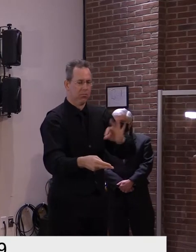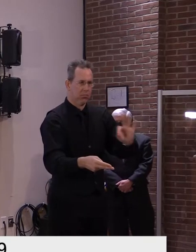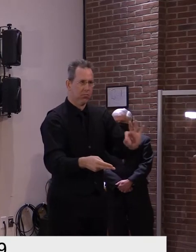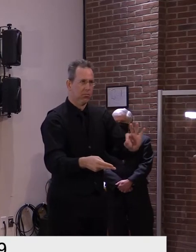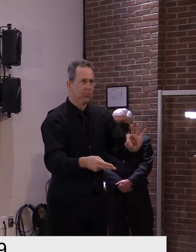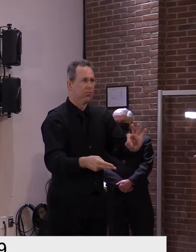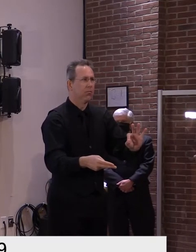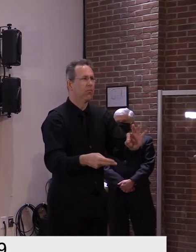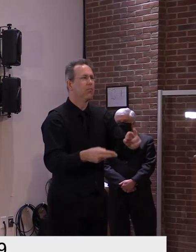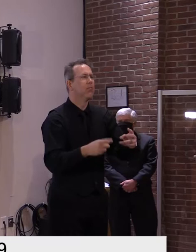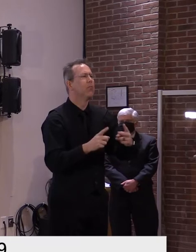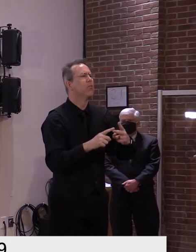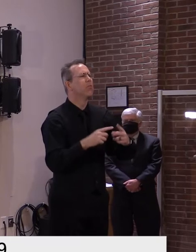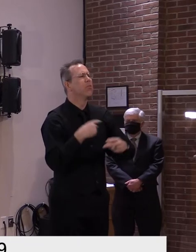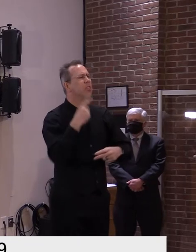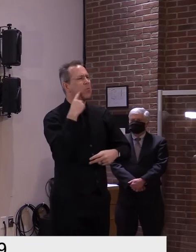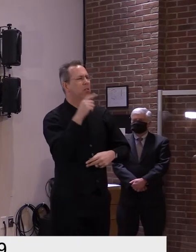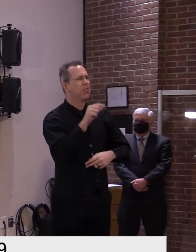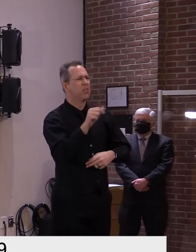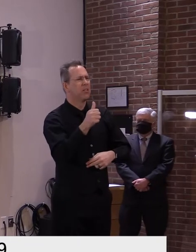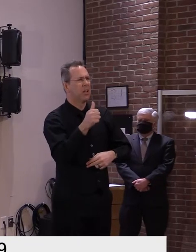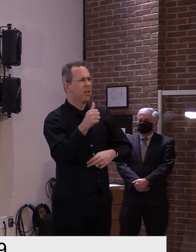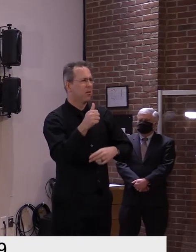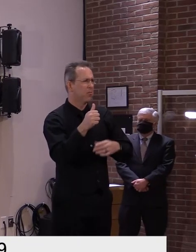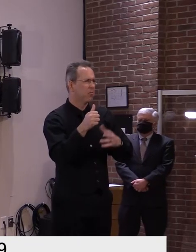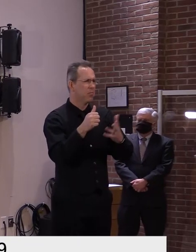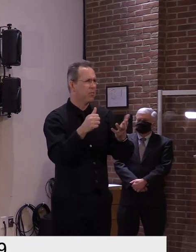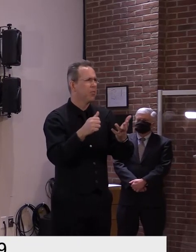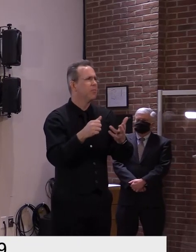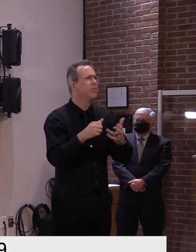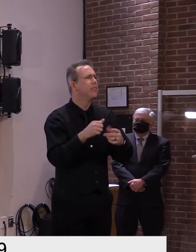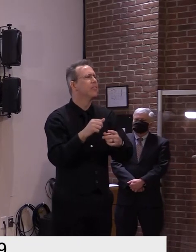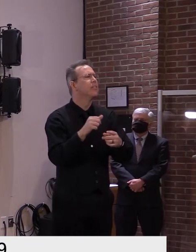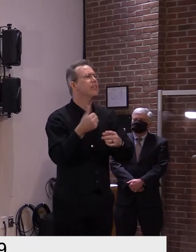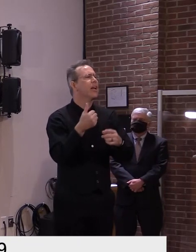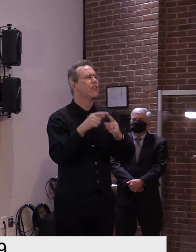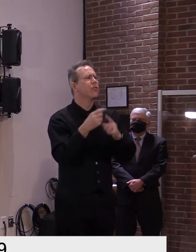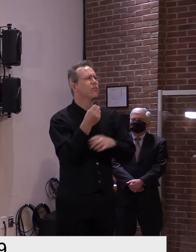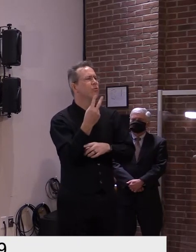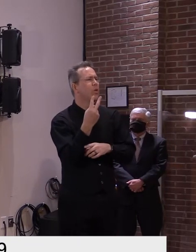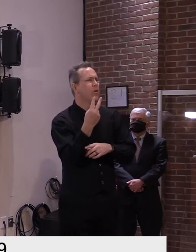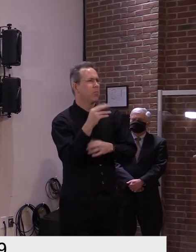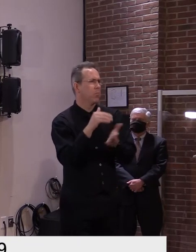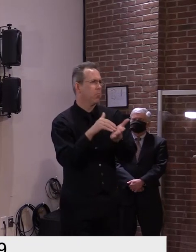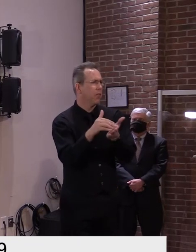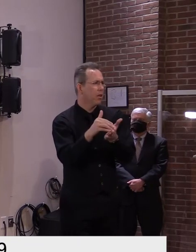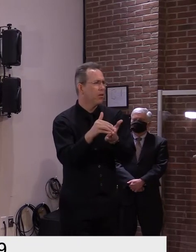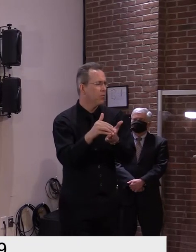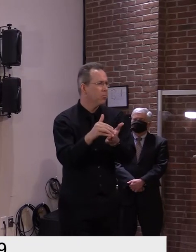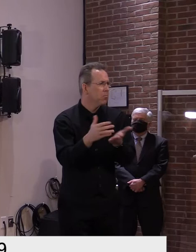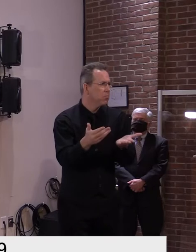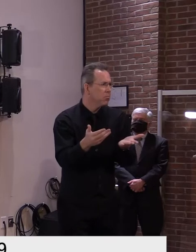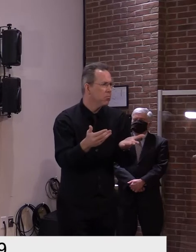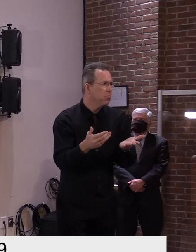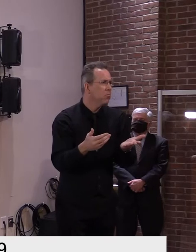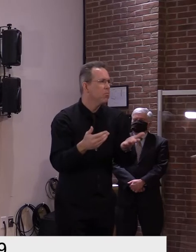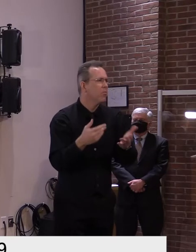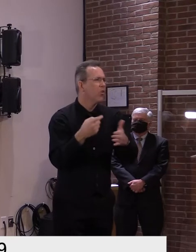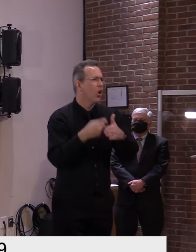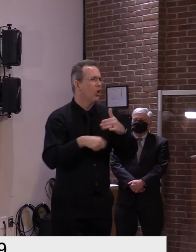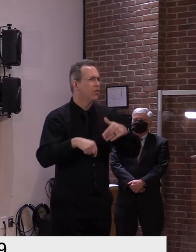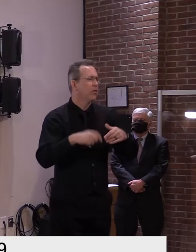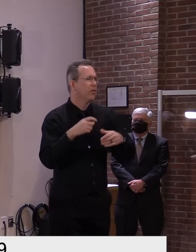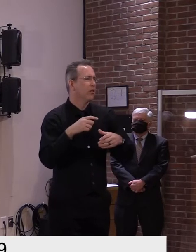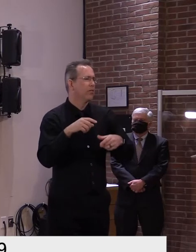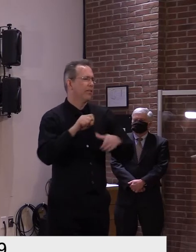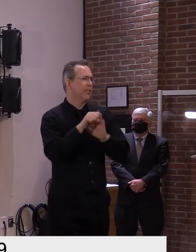million, I believe, 10 to 12 million that it would cost the state. We're